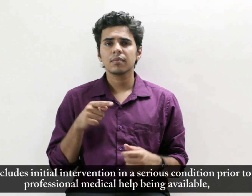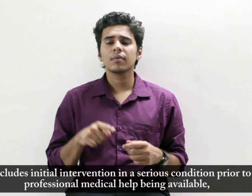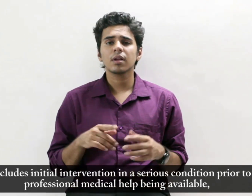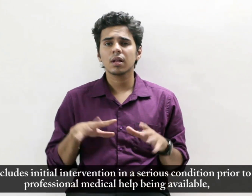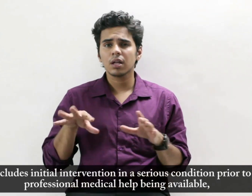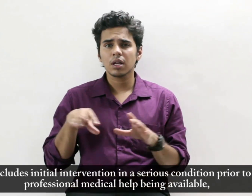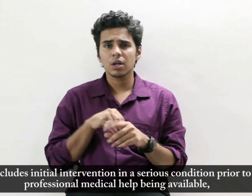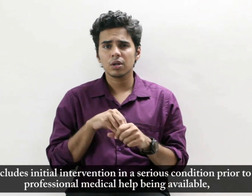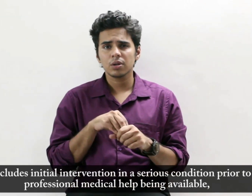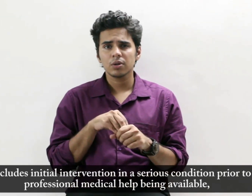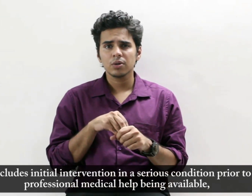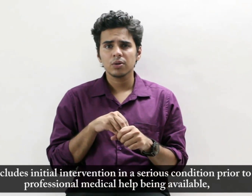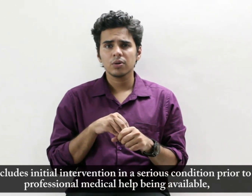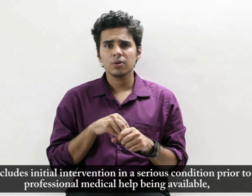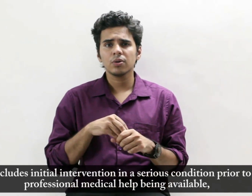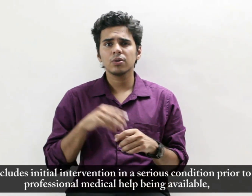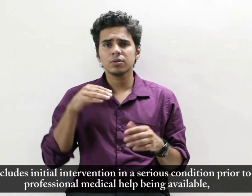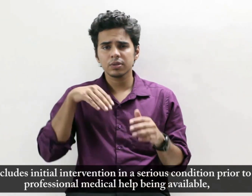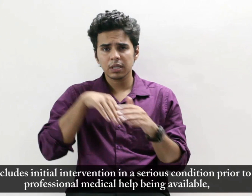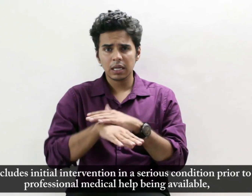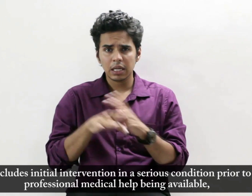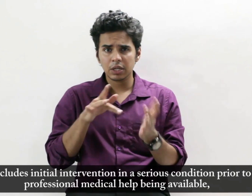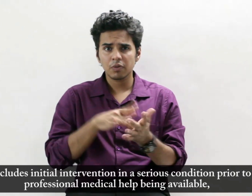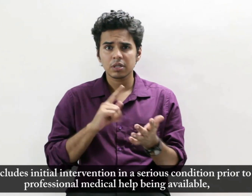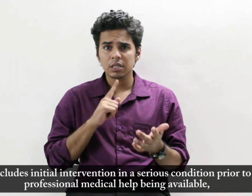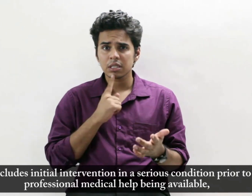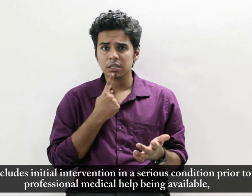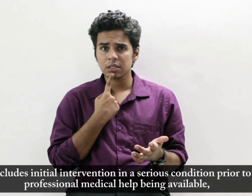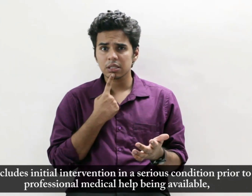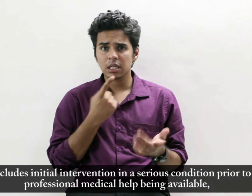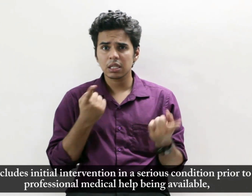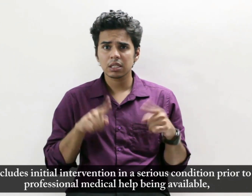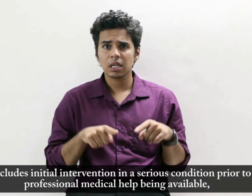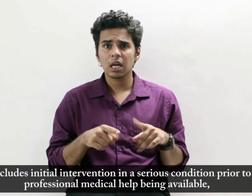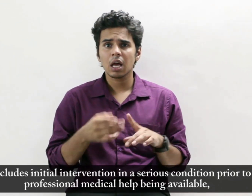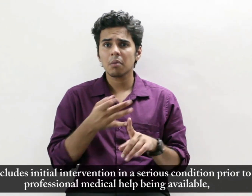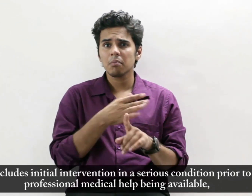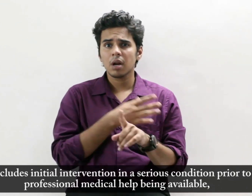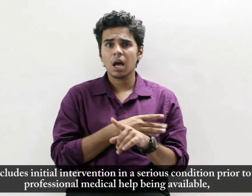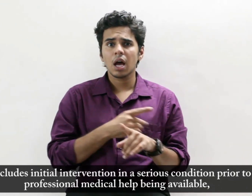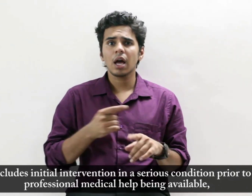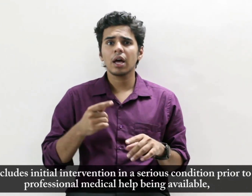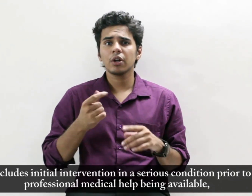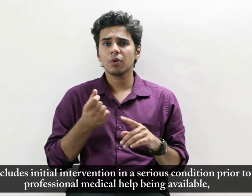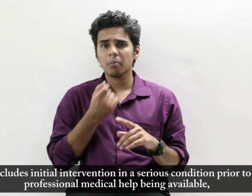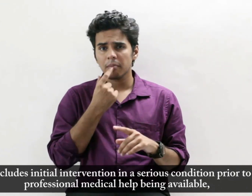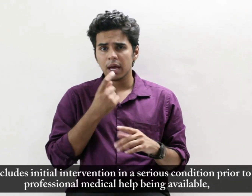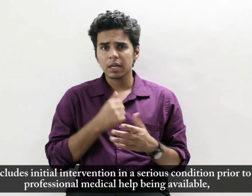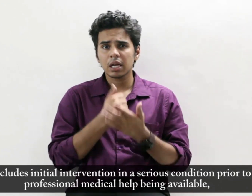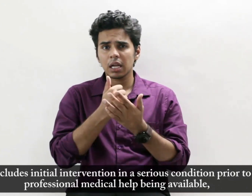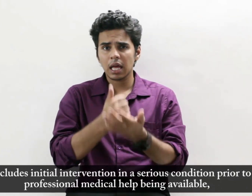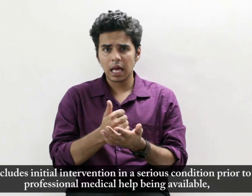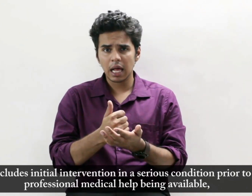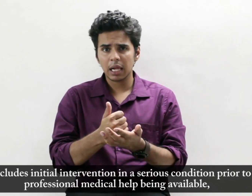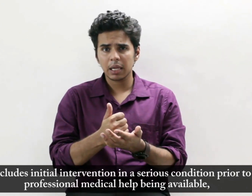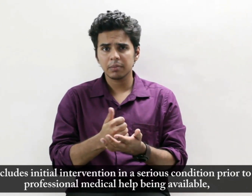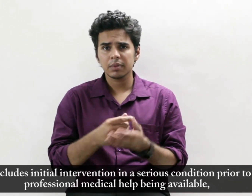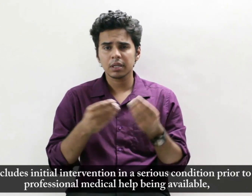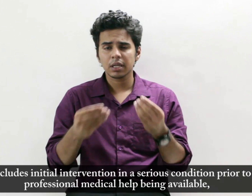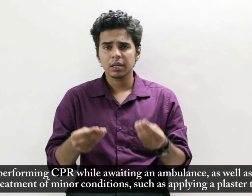It includes initial intervention in a serious condition prior to professional medical help being available,